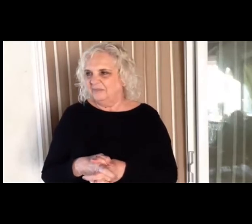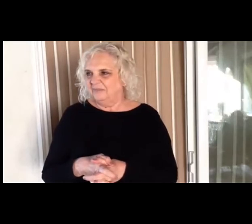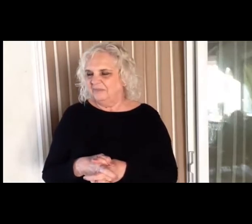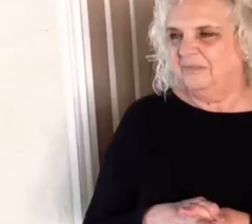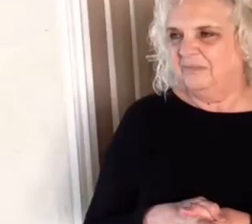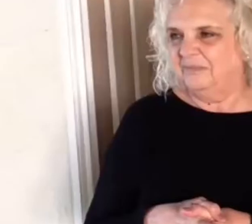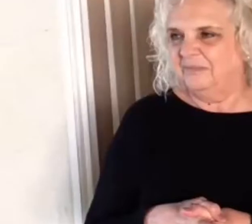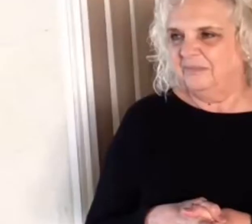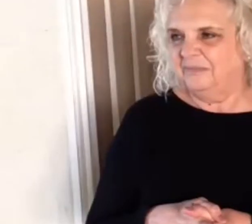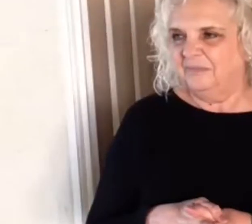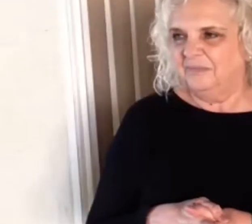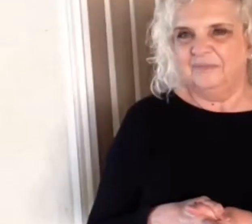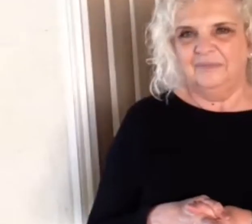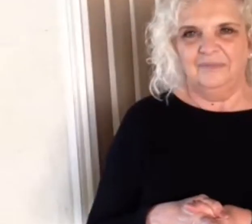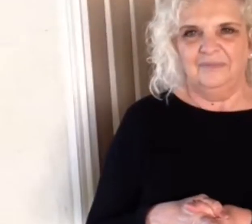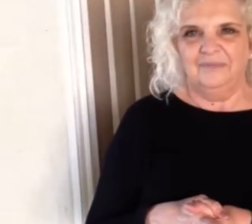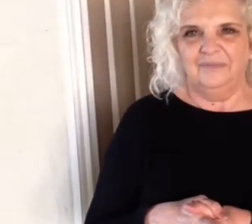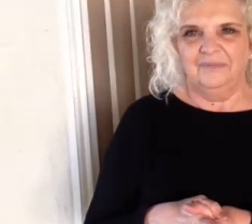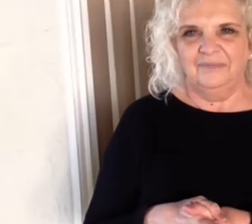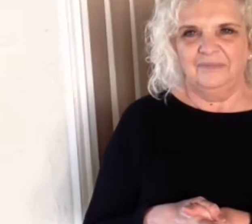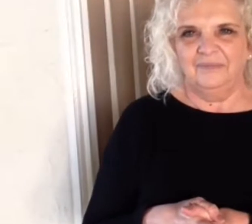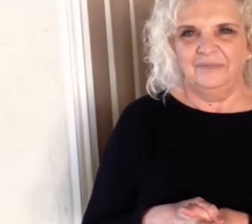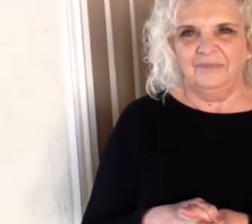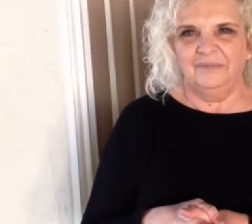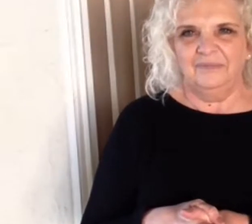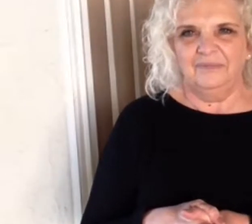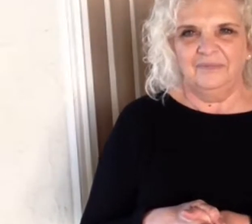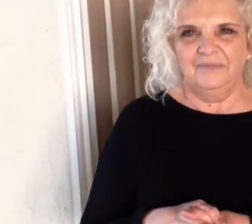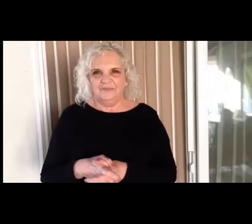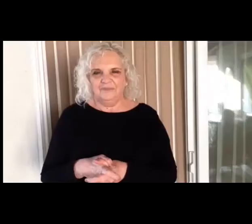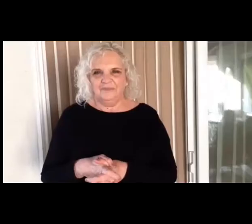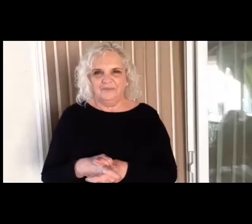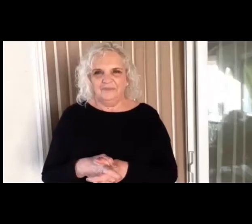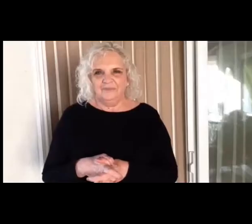guys off, and looks like Cousin Phil.